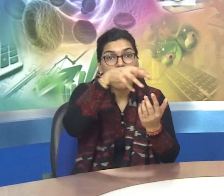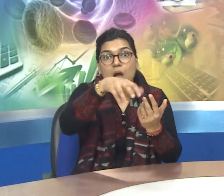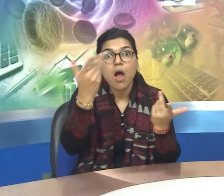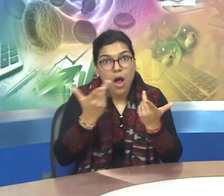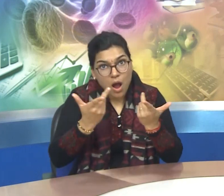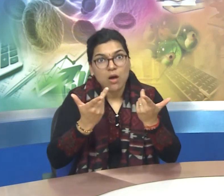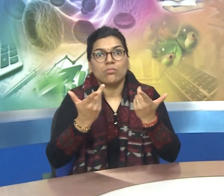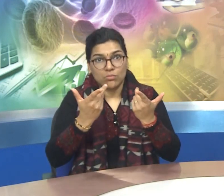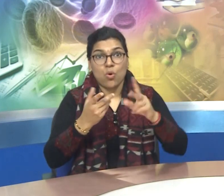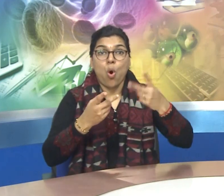and